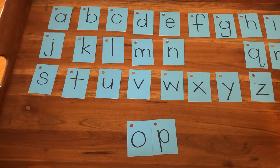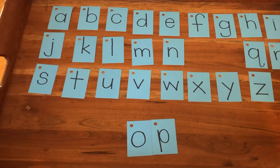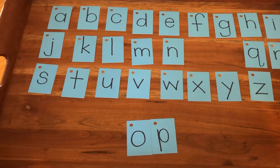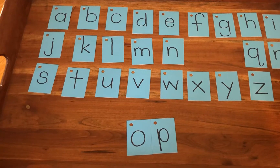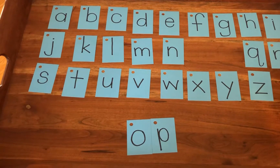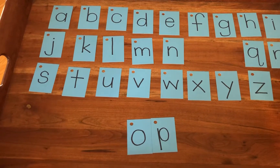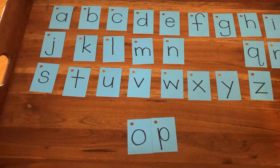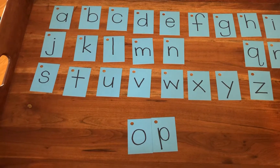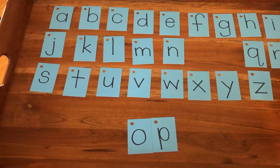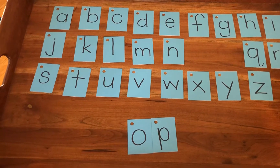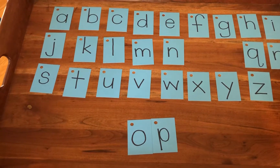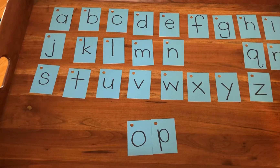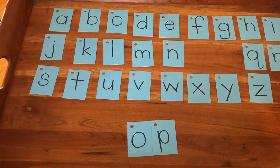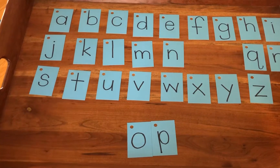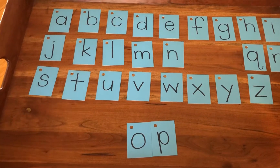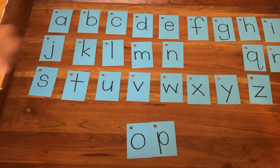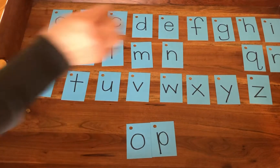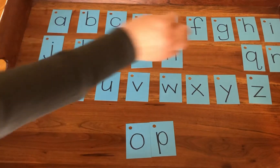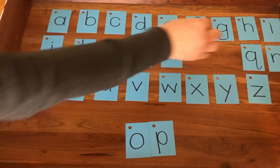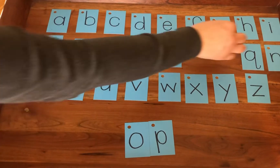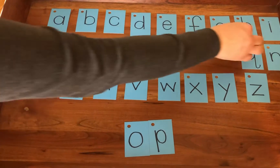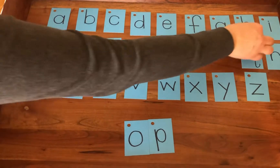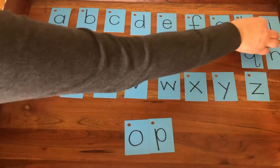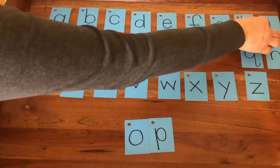into this word. Find your H.